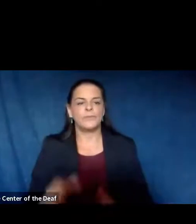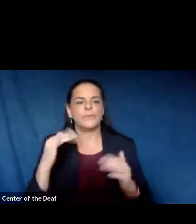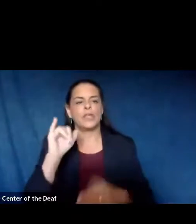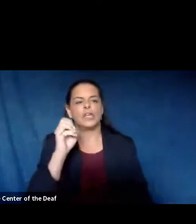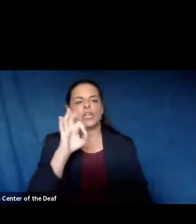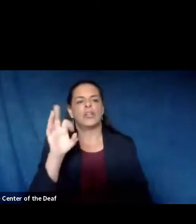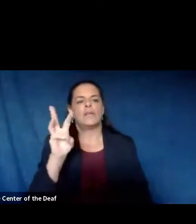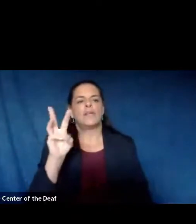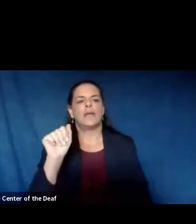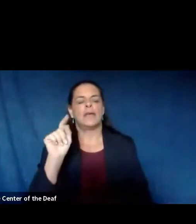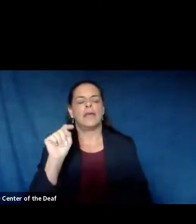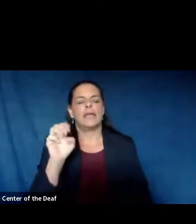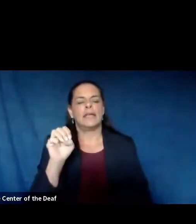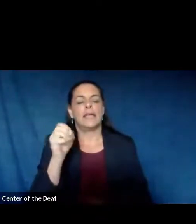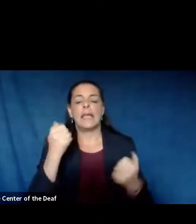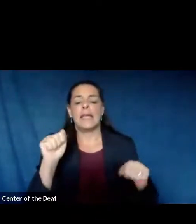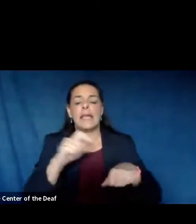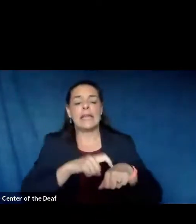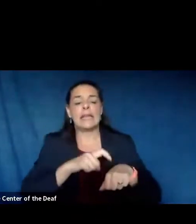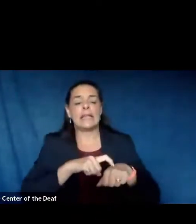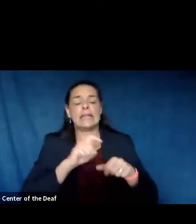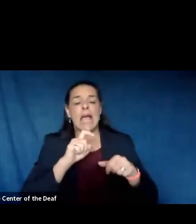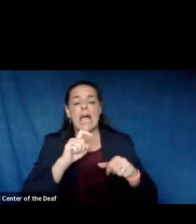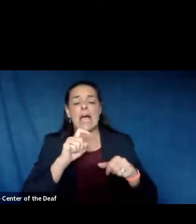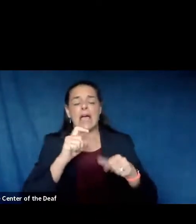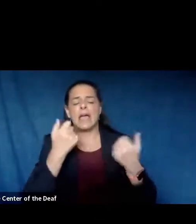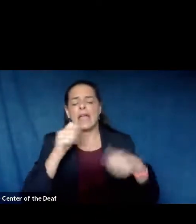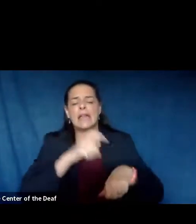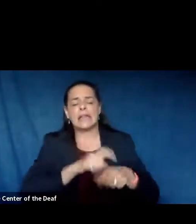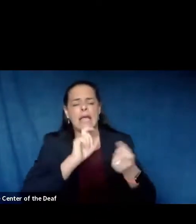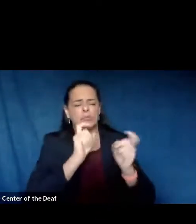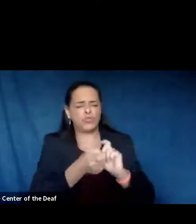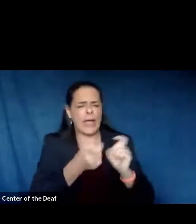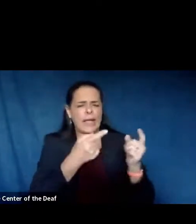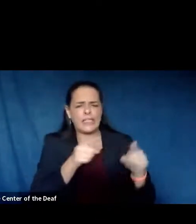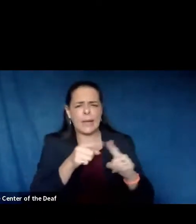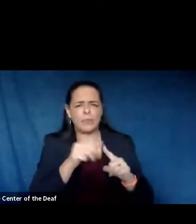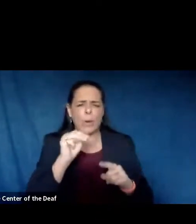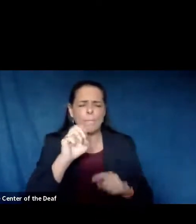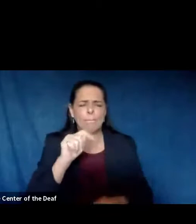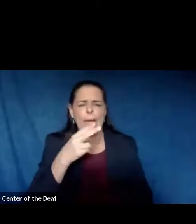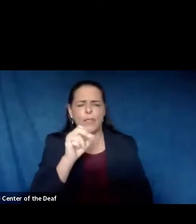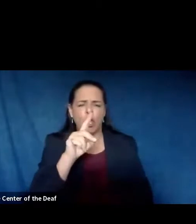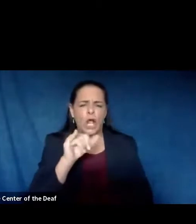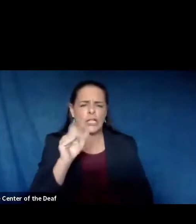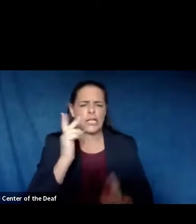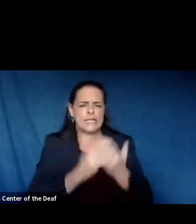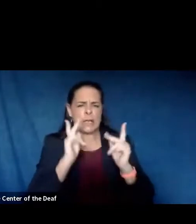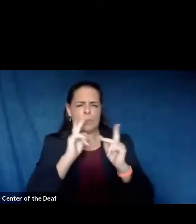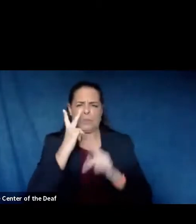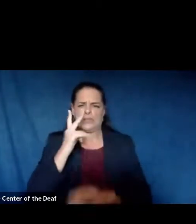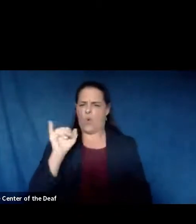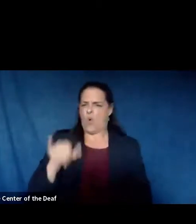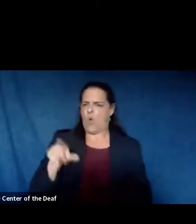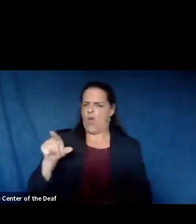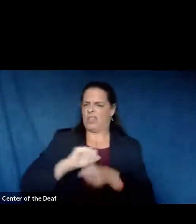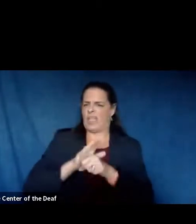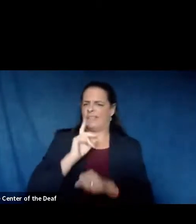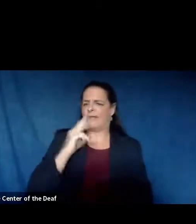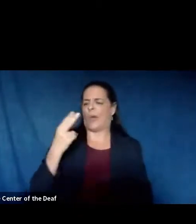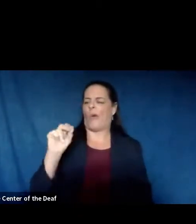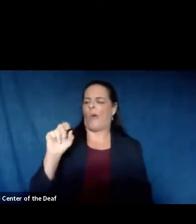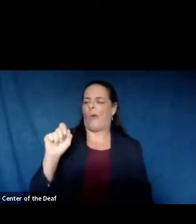with WATE, anytime changes are made to data methodology, some in the public see it as evidence that this pandemic is a hoax